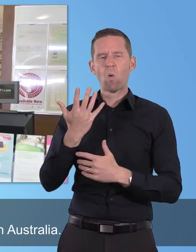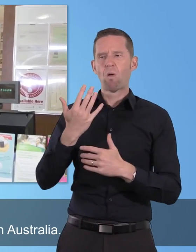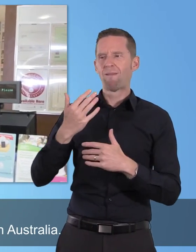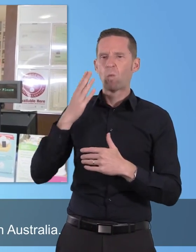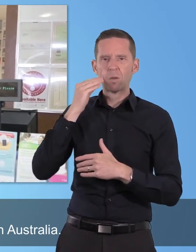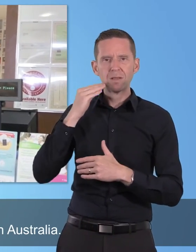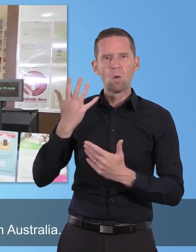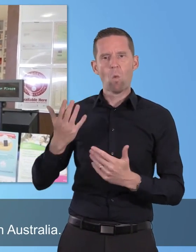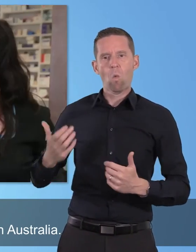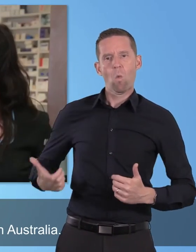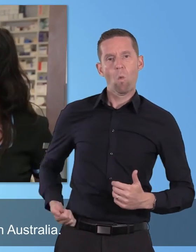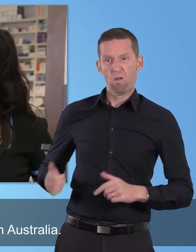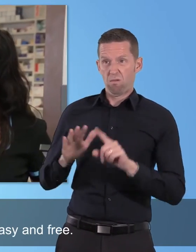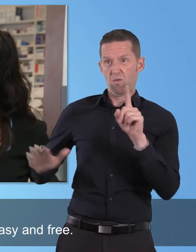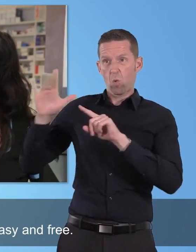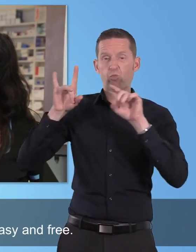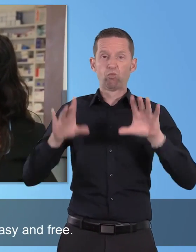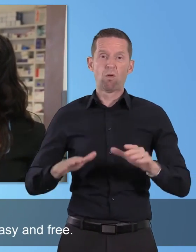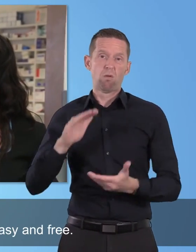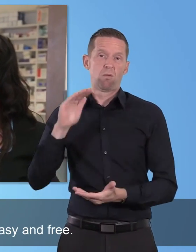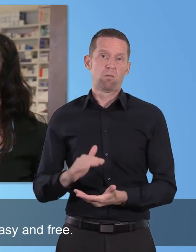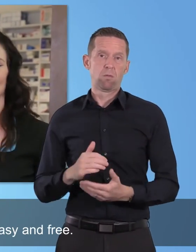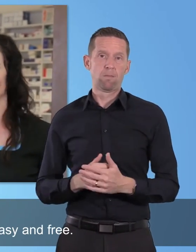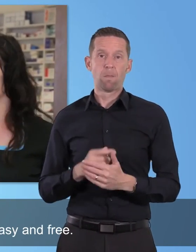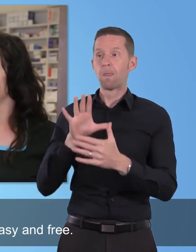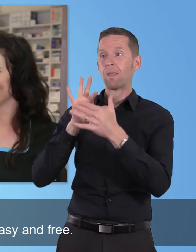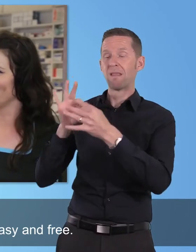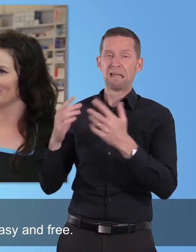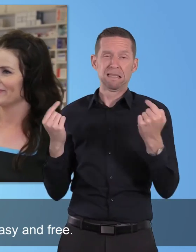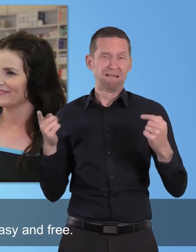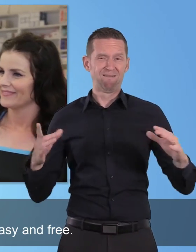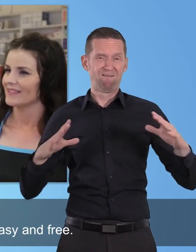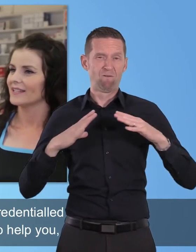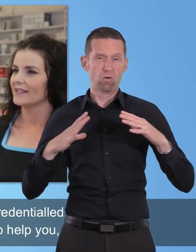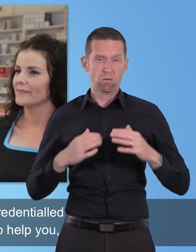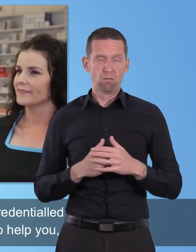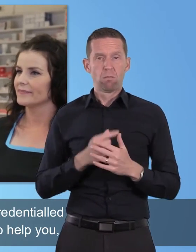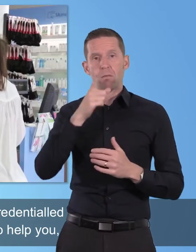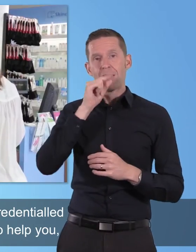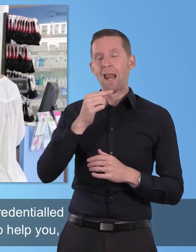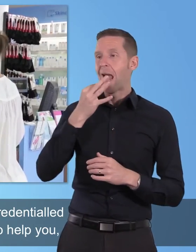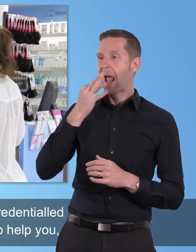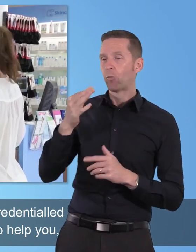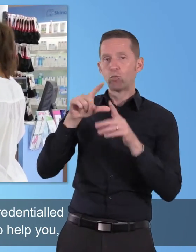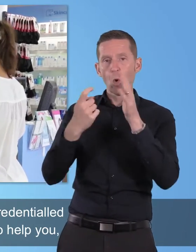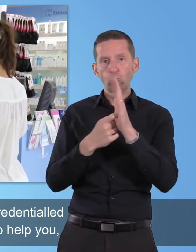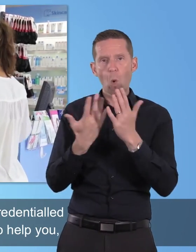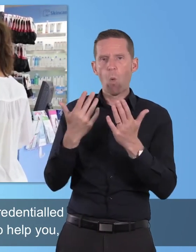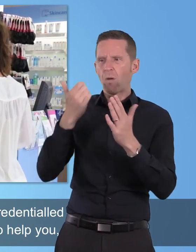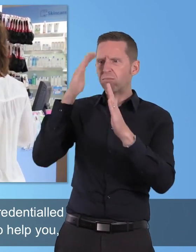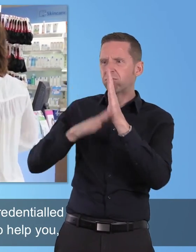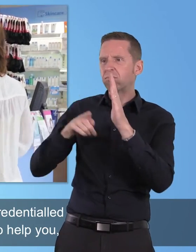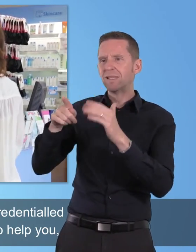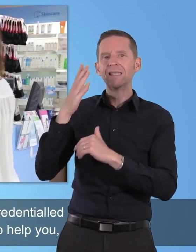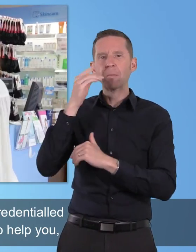cheaper anywhere in Australia. Joining the NDSS is easy and free. Ask your doctor or credentialed